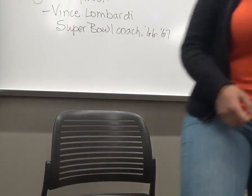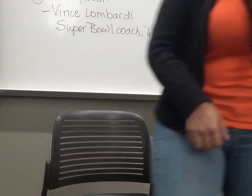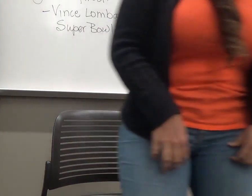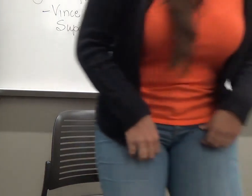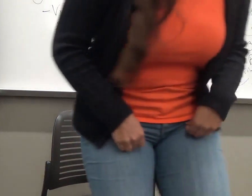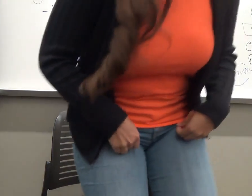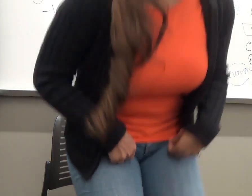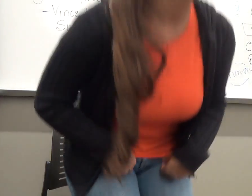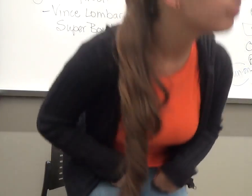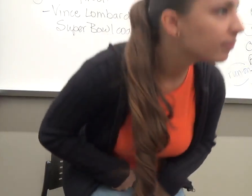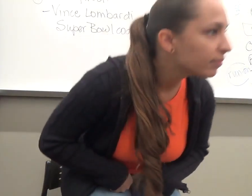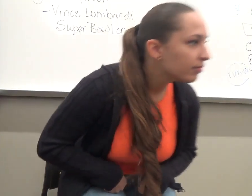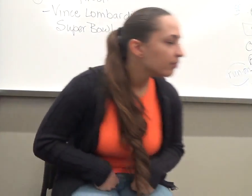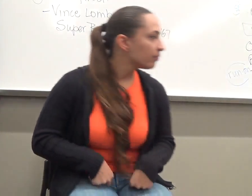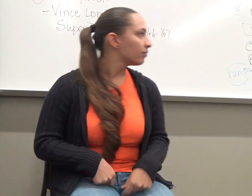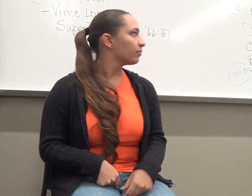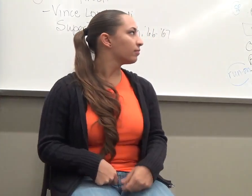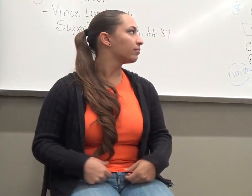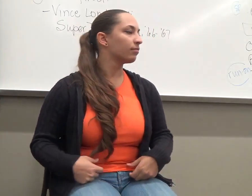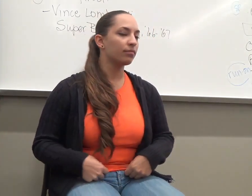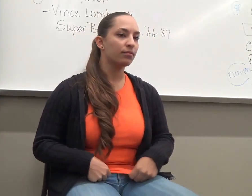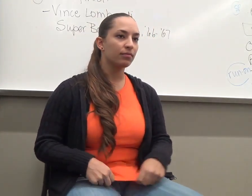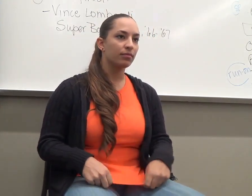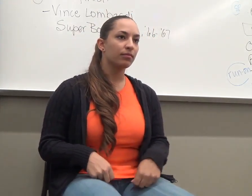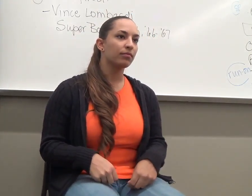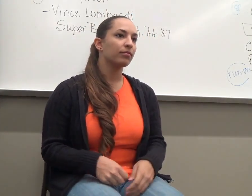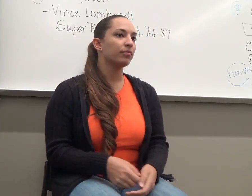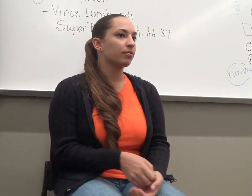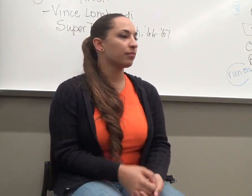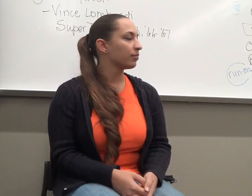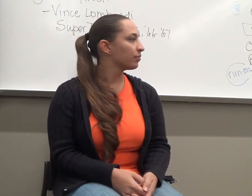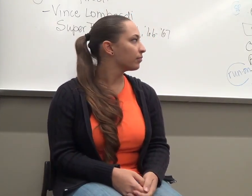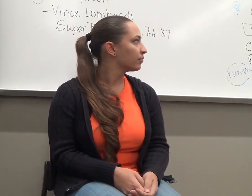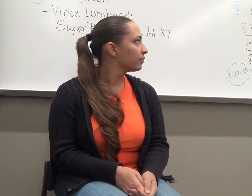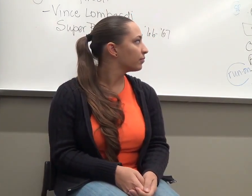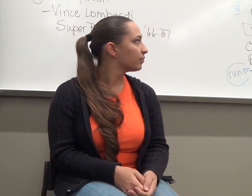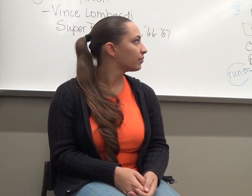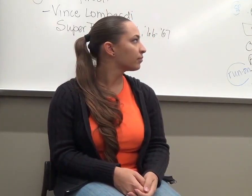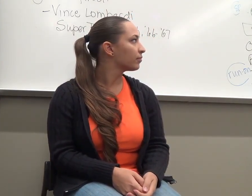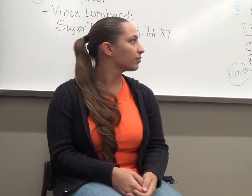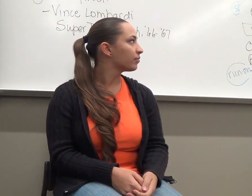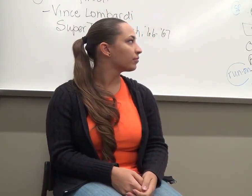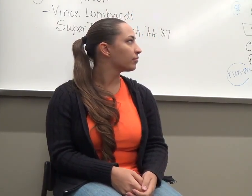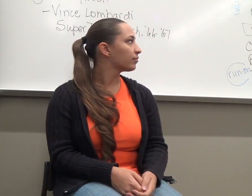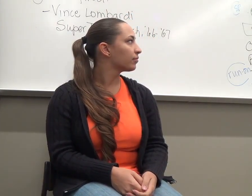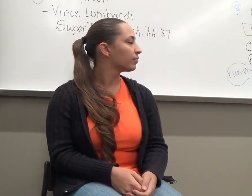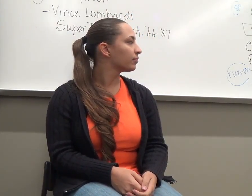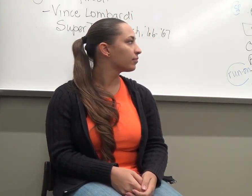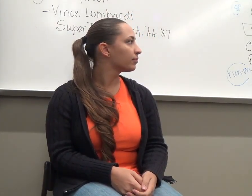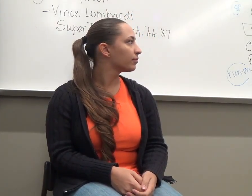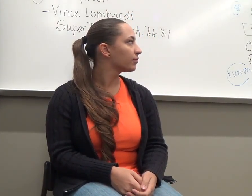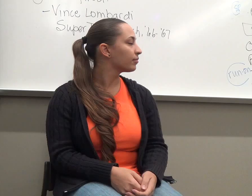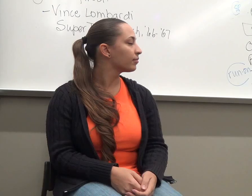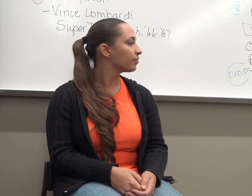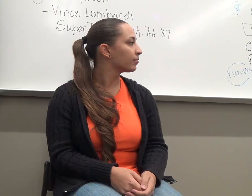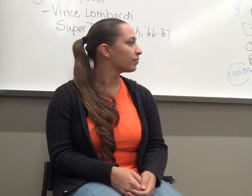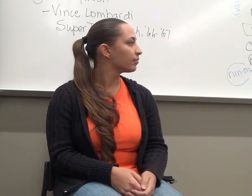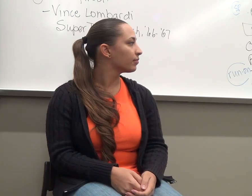thesis. Okay? That's what we're working to. Right now we're calling it a topic sentence because it's in a paragraph, but when we move